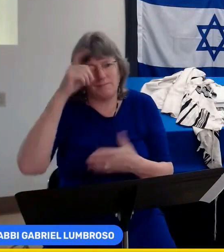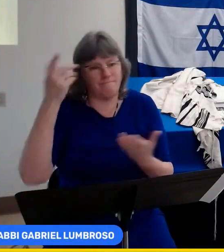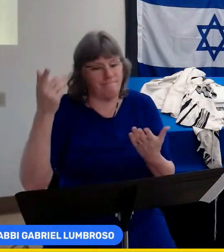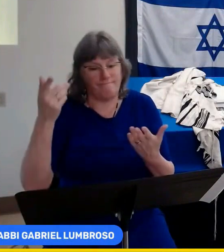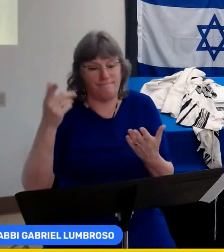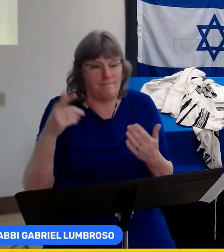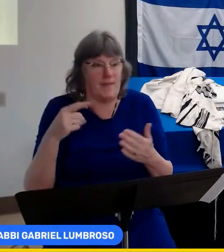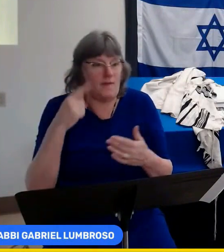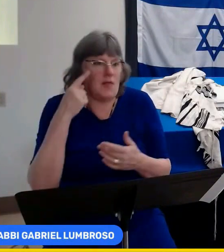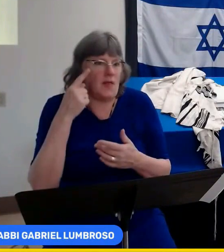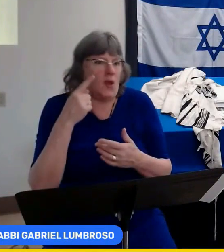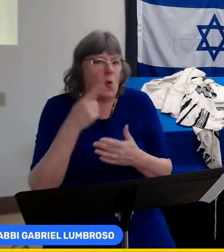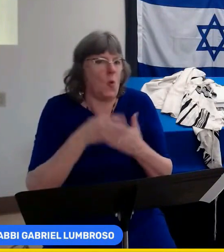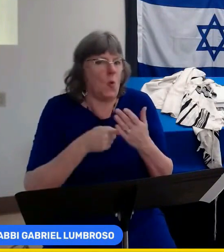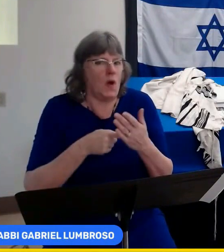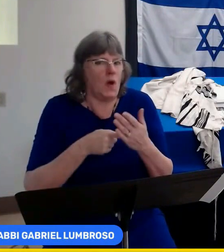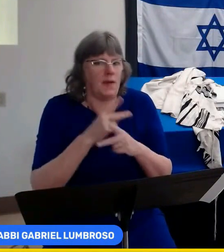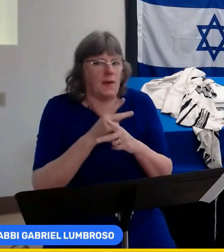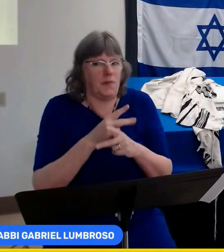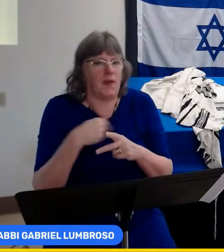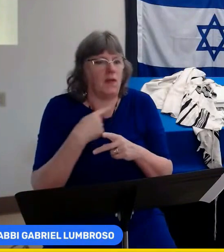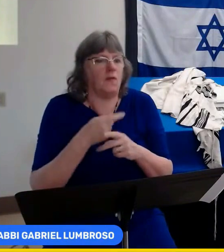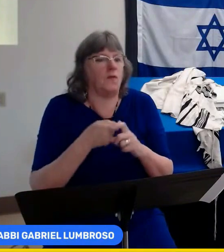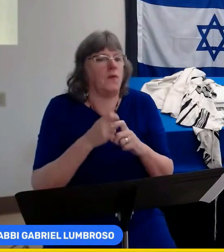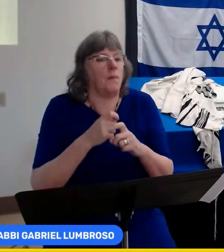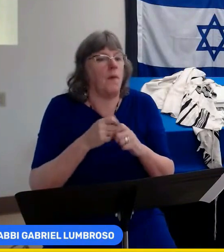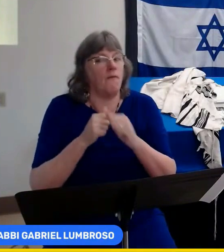unadulterated word. What is an Egypt in us?